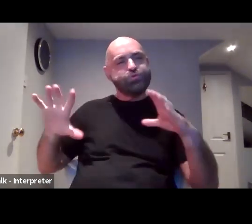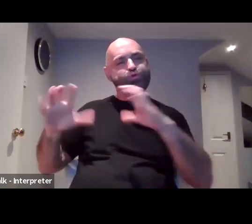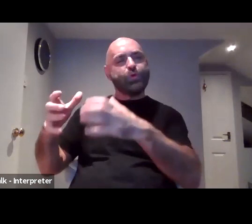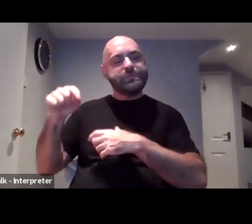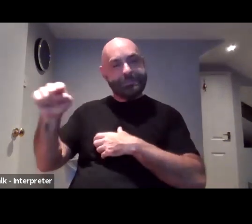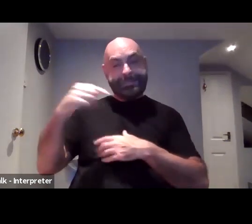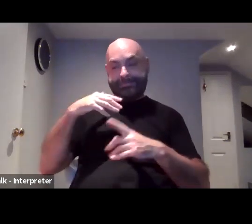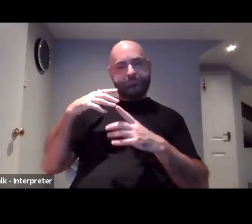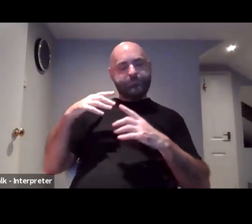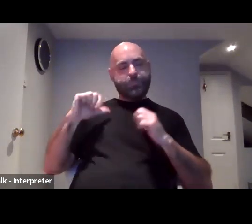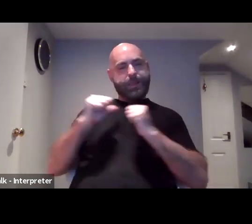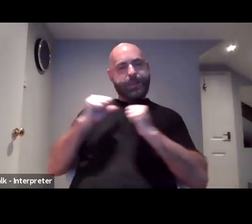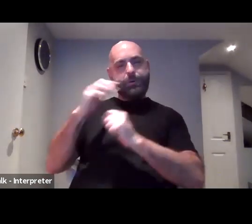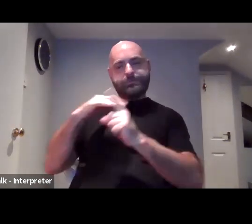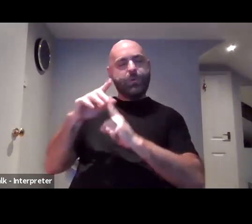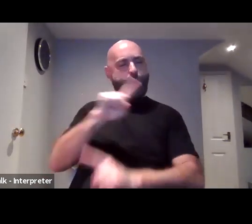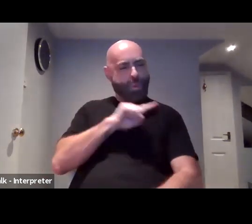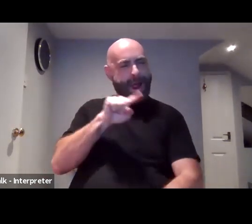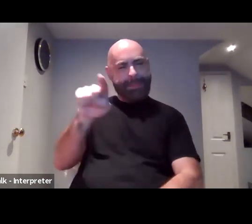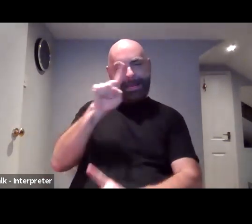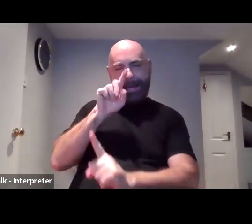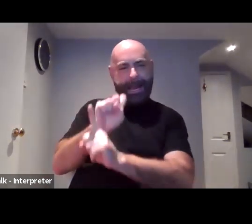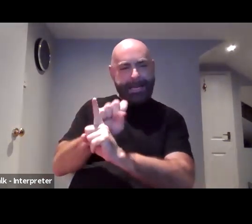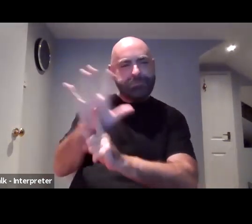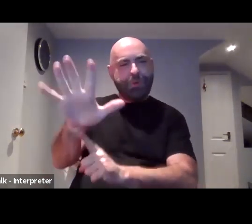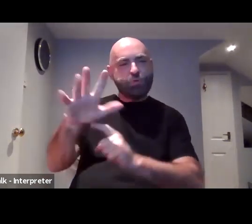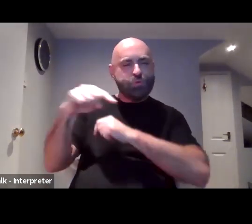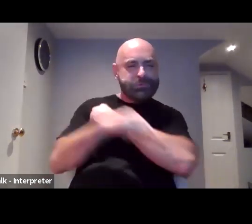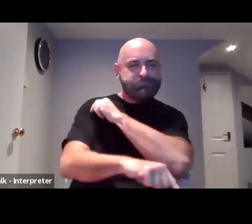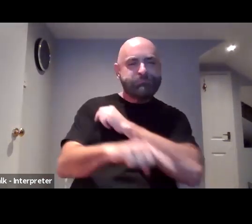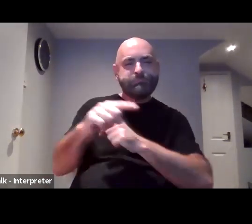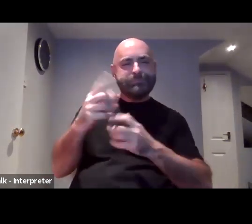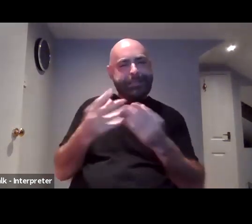groups in society are more likely to be exposed to deprivation.